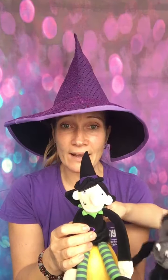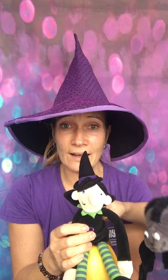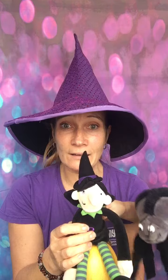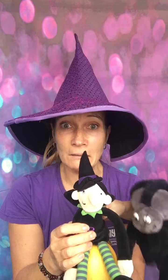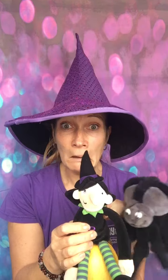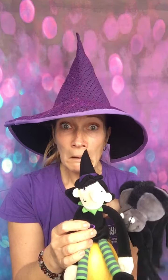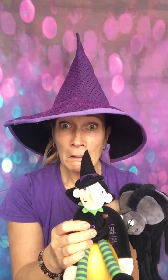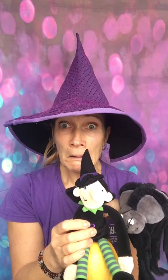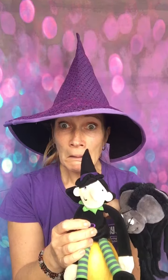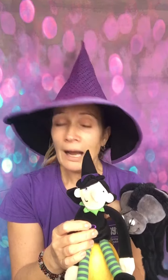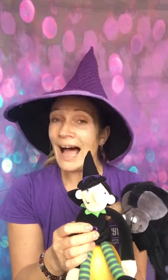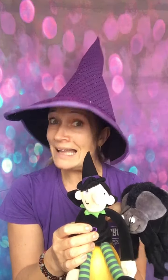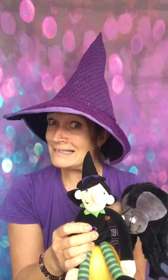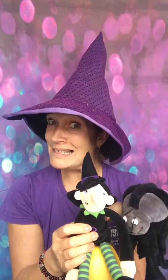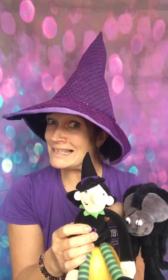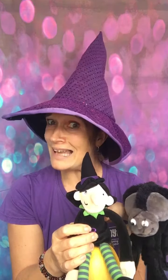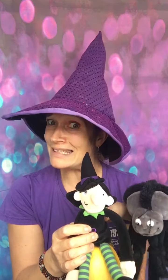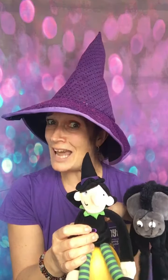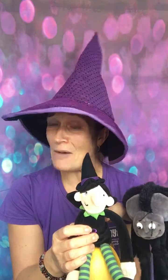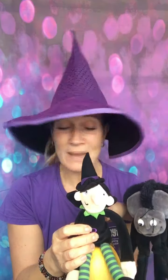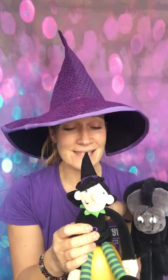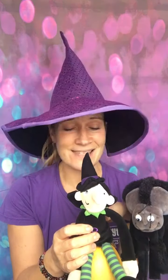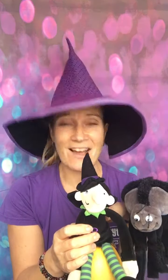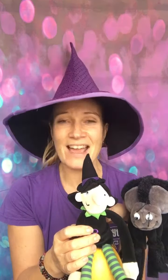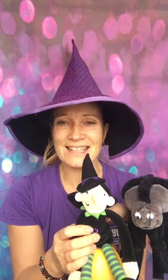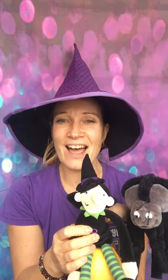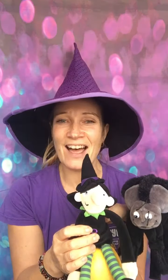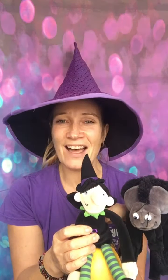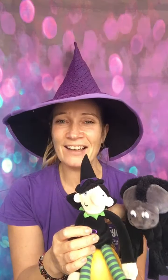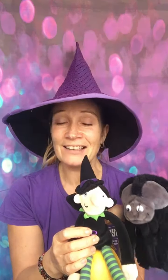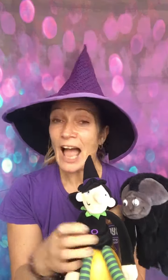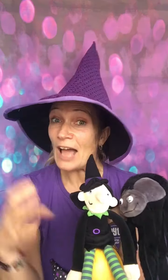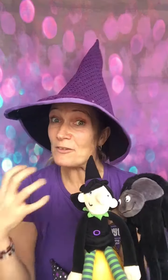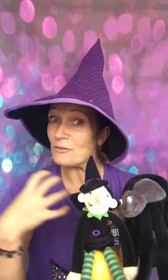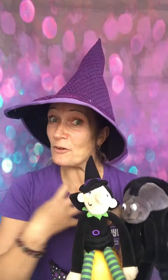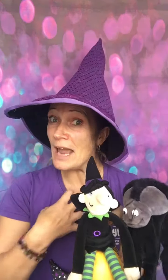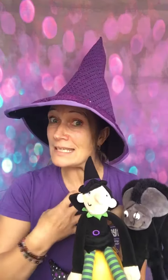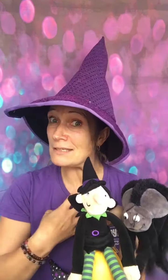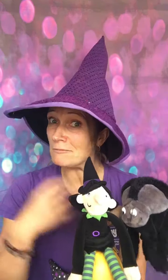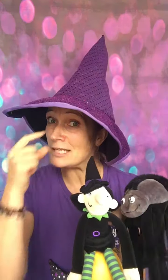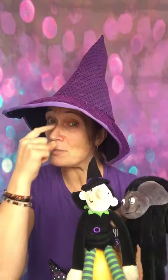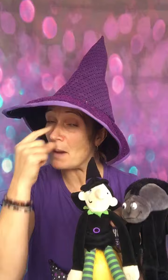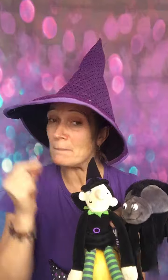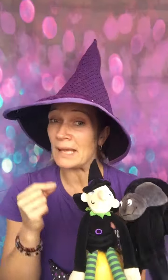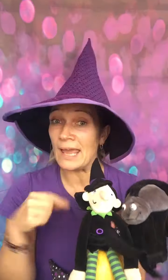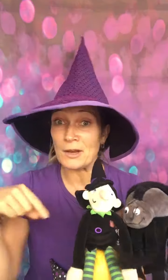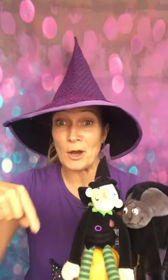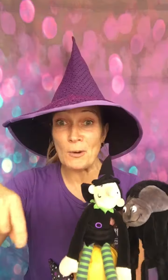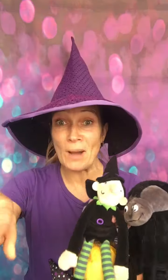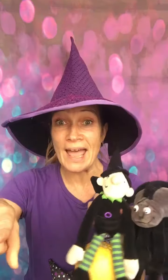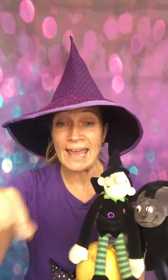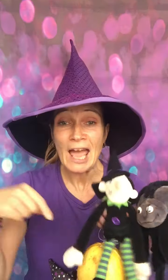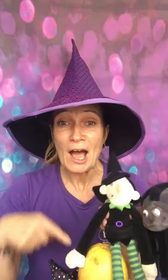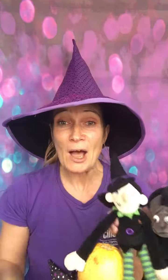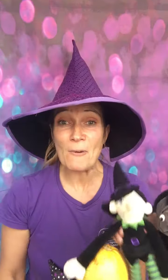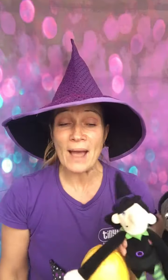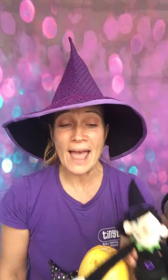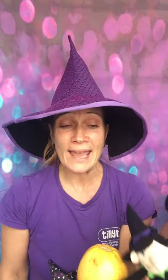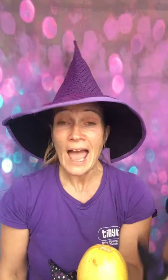spider, and sat down beside her, and frightened witch bumpkin away, away,